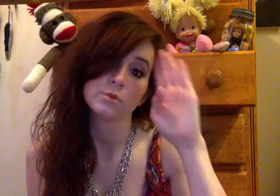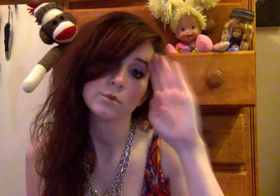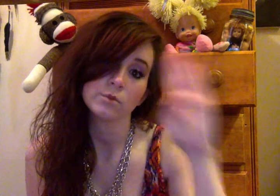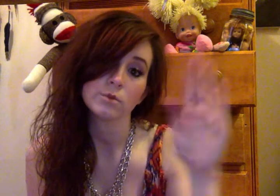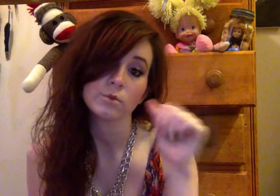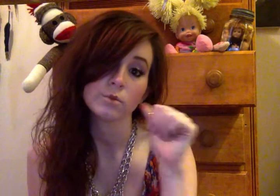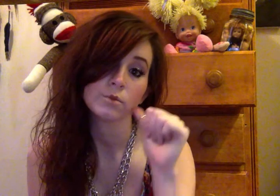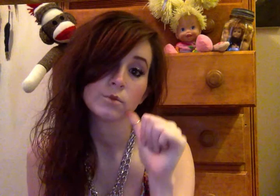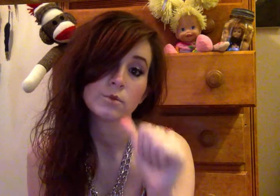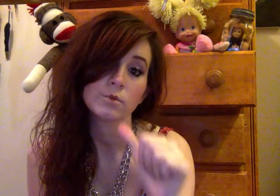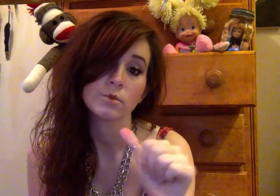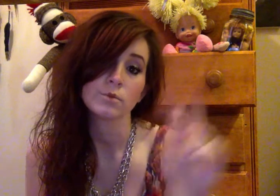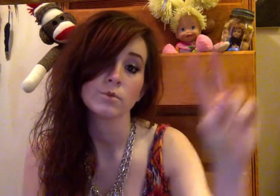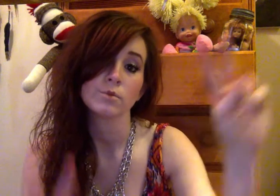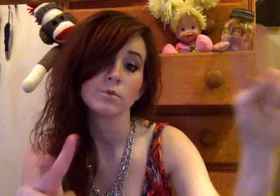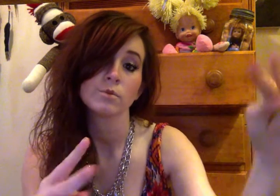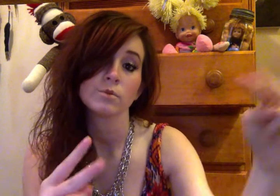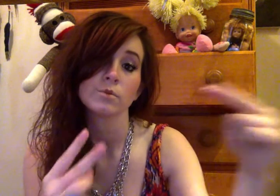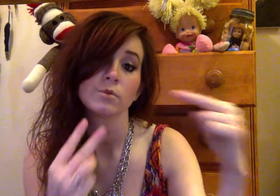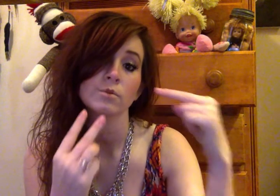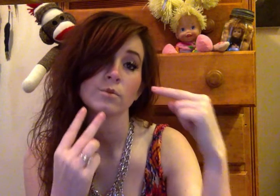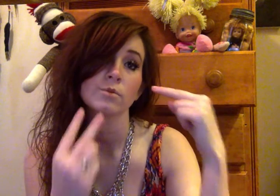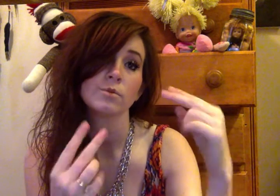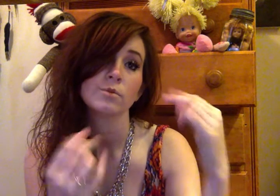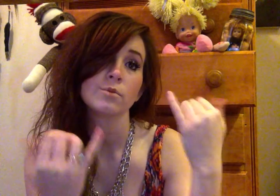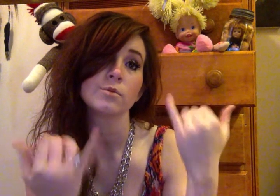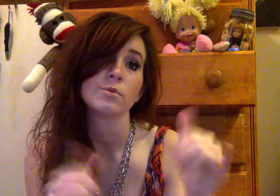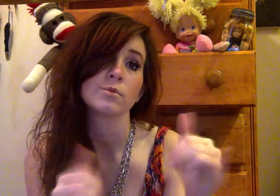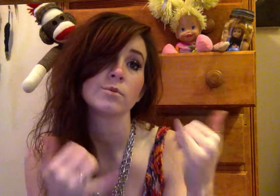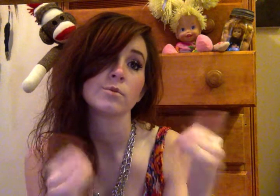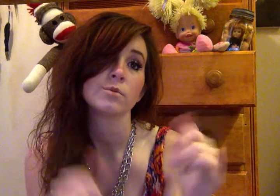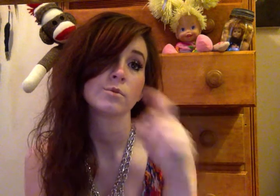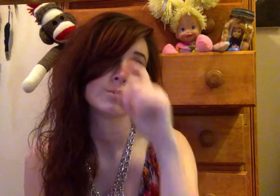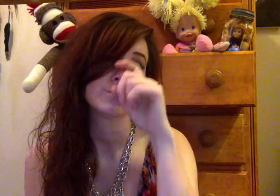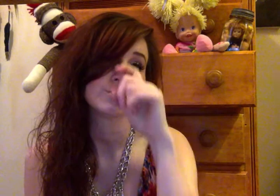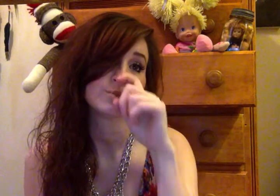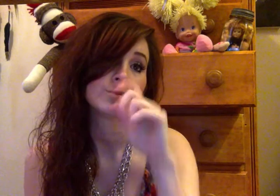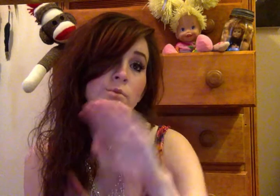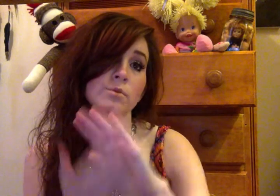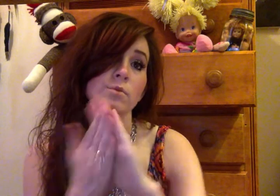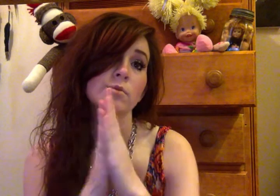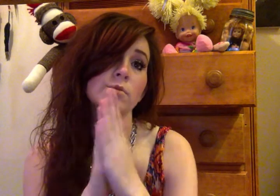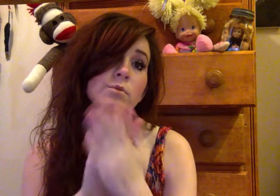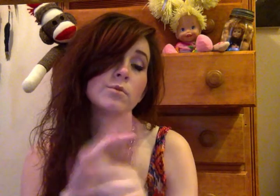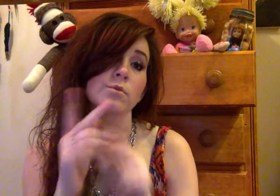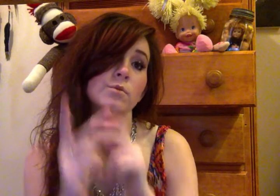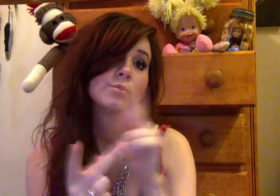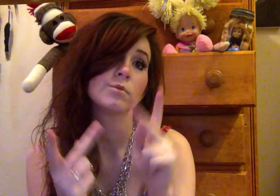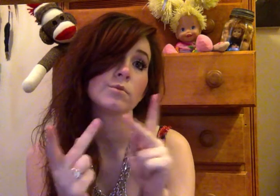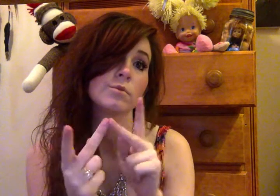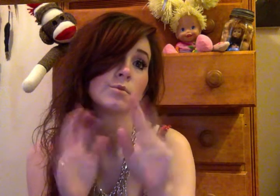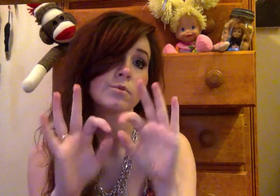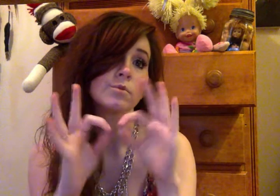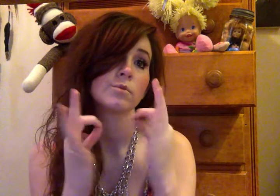Open your walls Play with your dolls, we'll be a perfect family Purses,